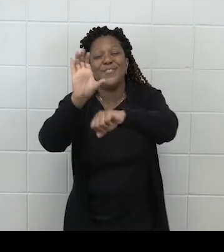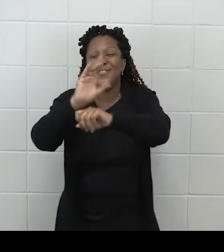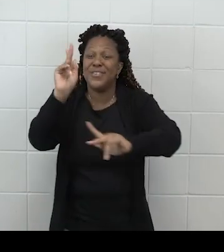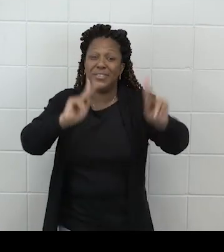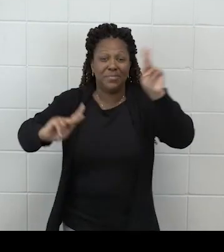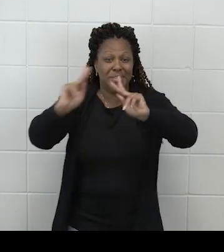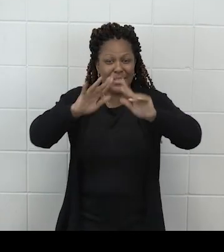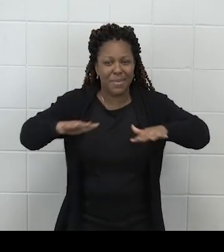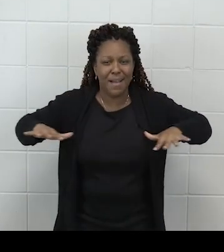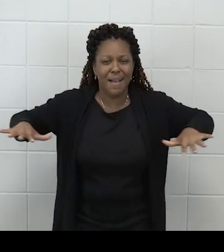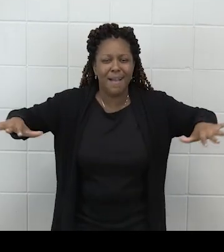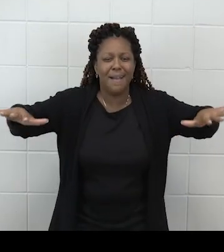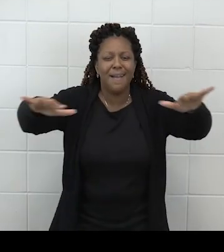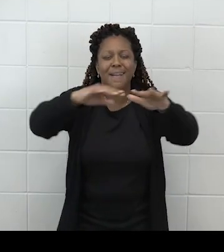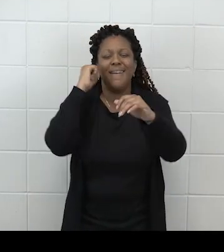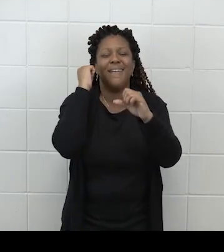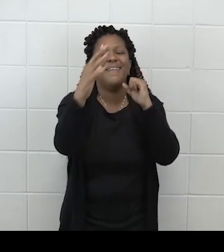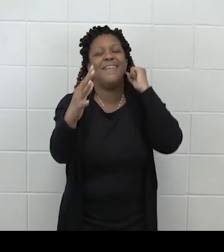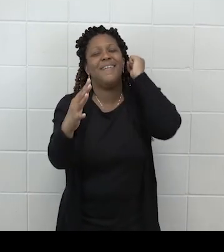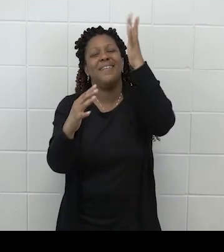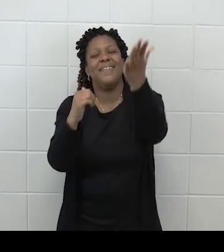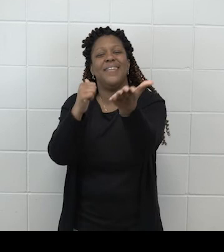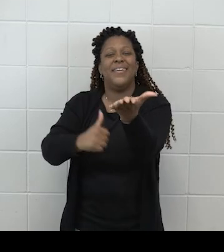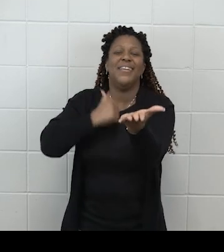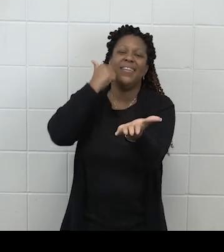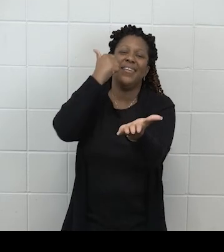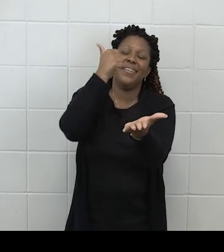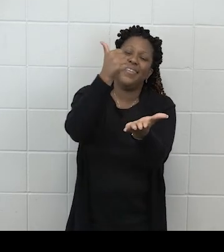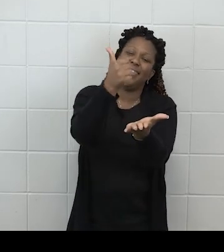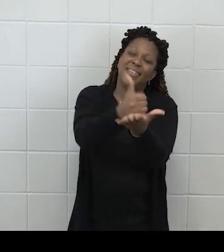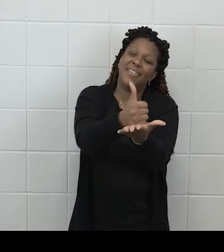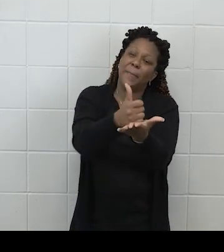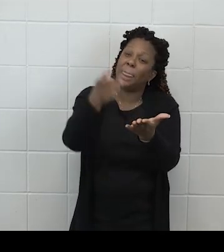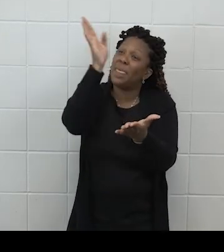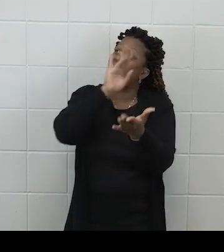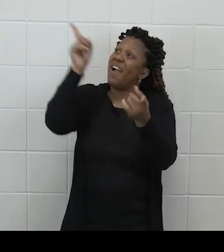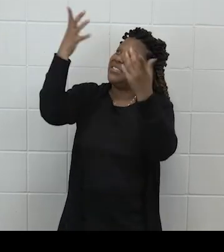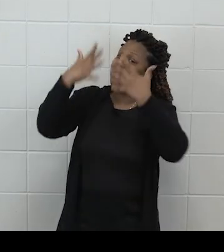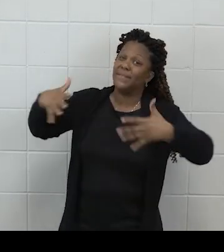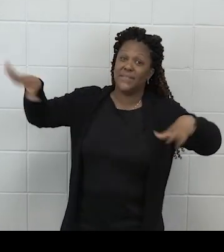Church, say amen.